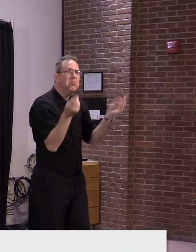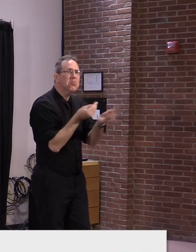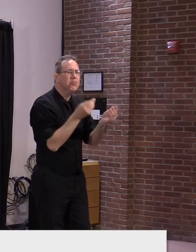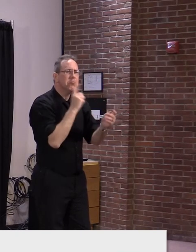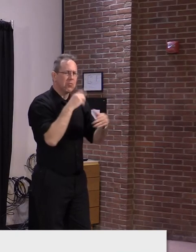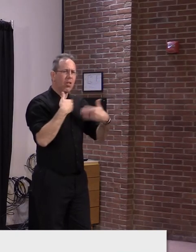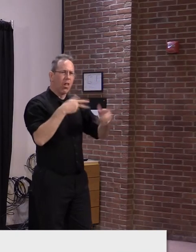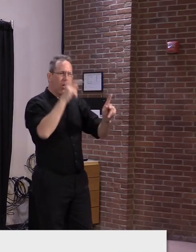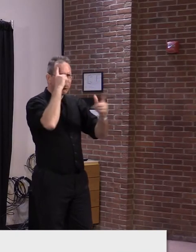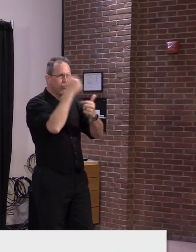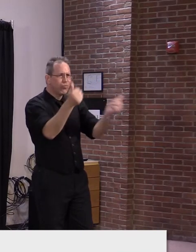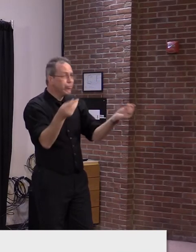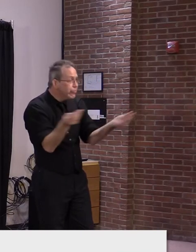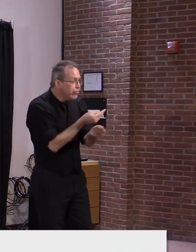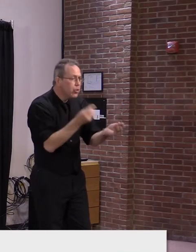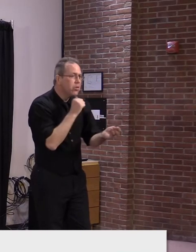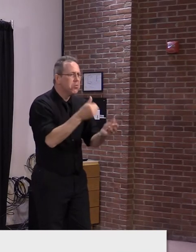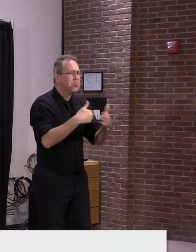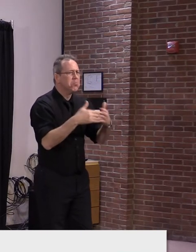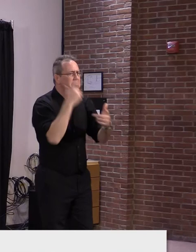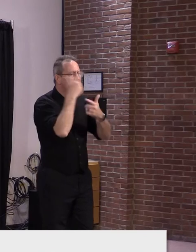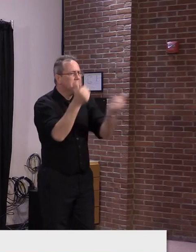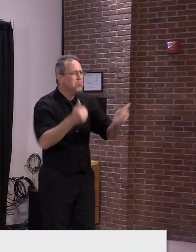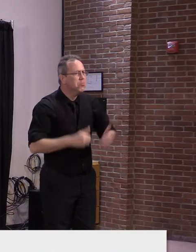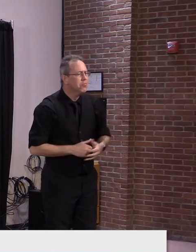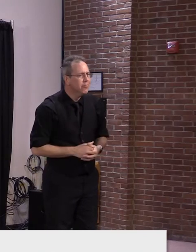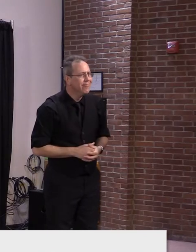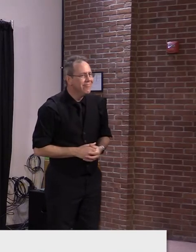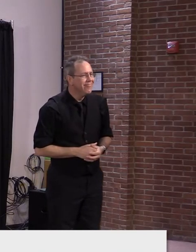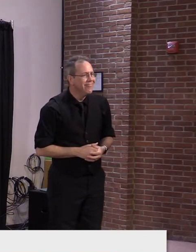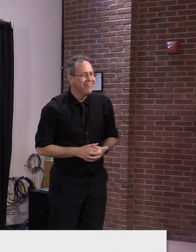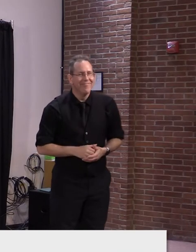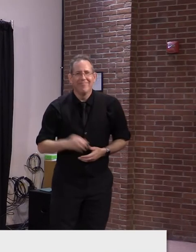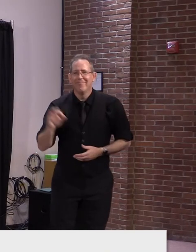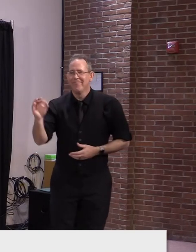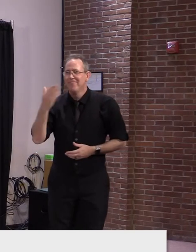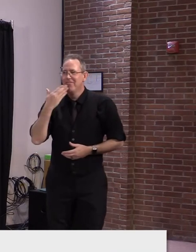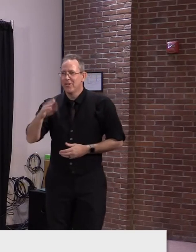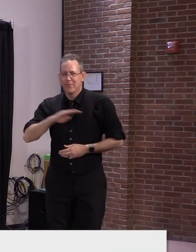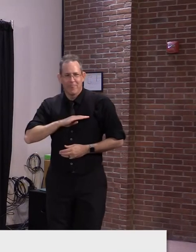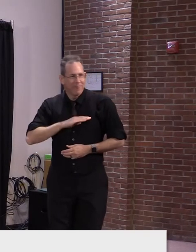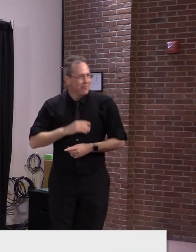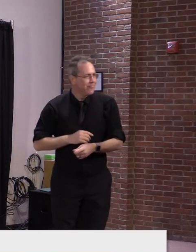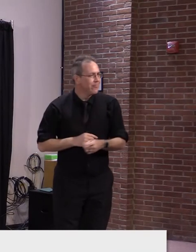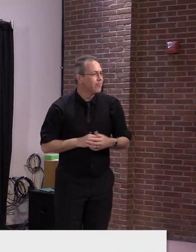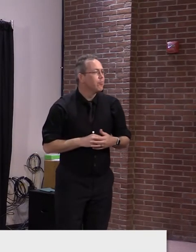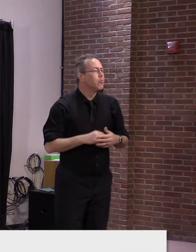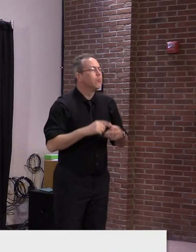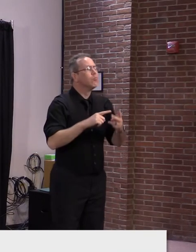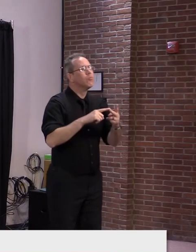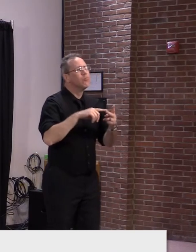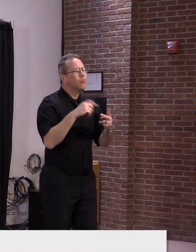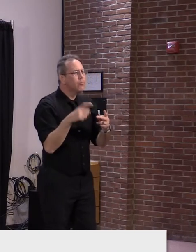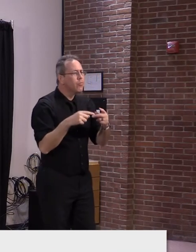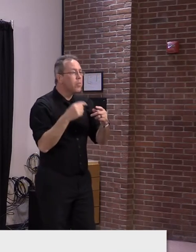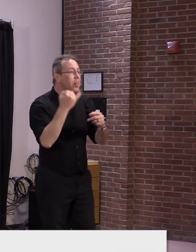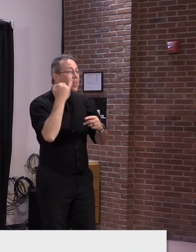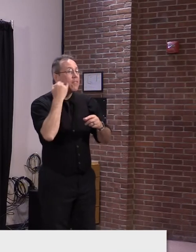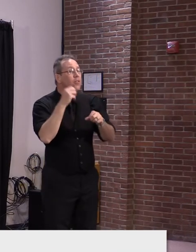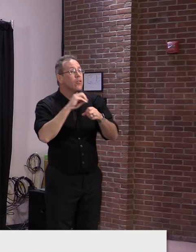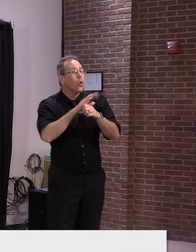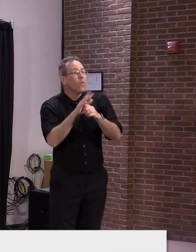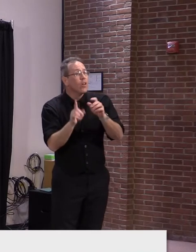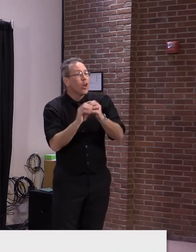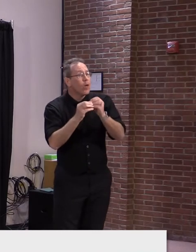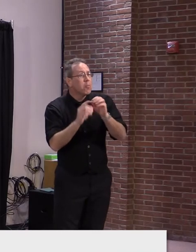broader trends like that. Okay, good. I was just thinking in terms of if they start seeing cases popping up again, and in a way